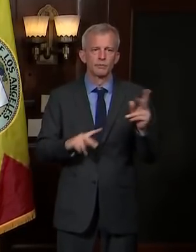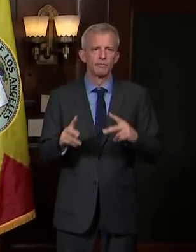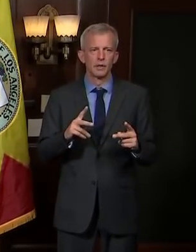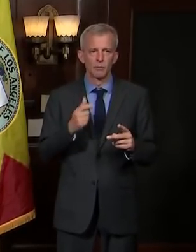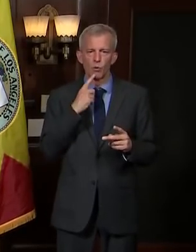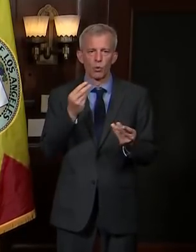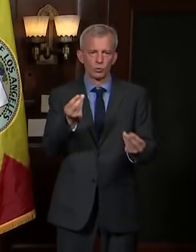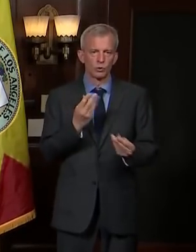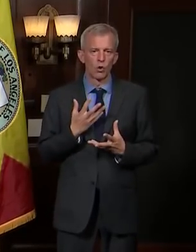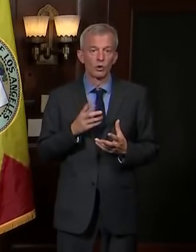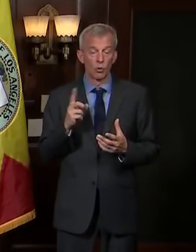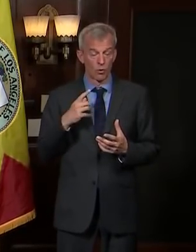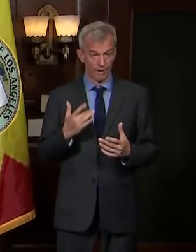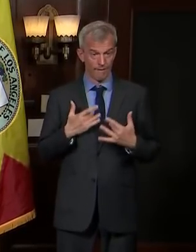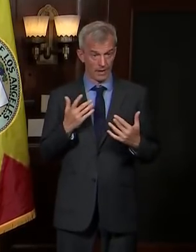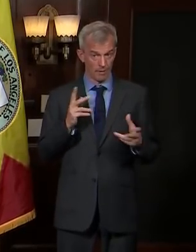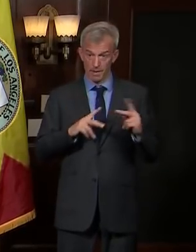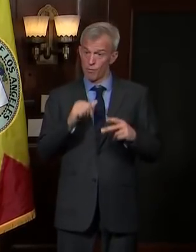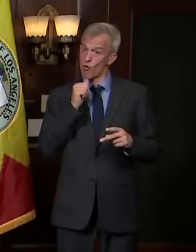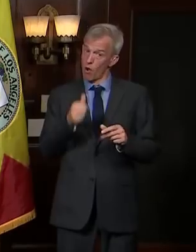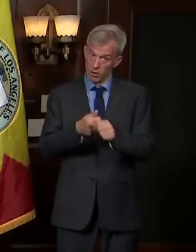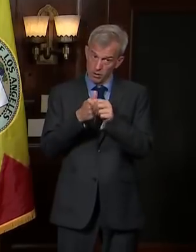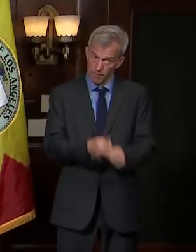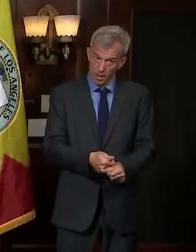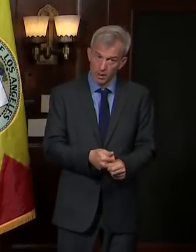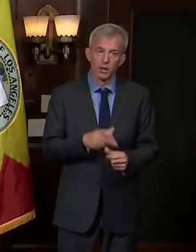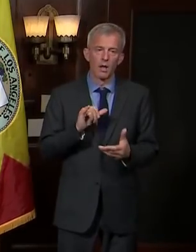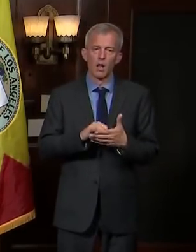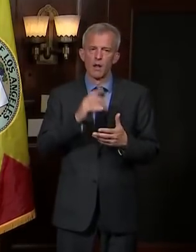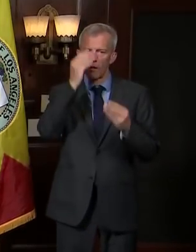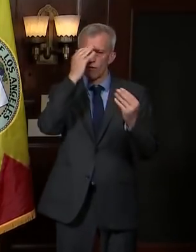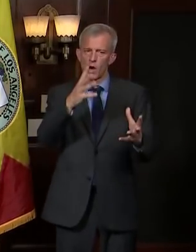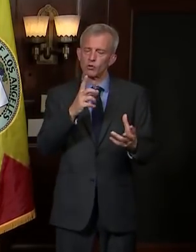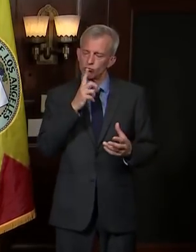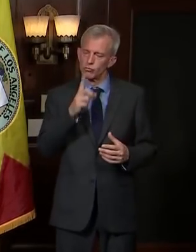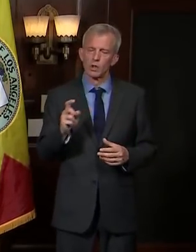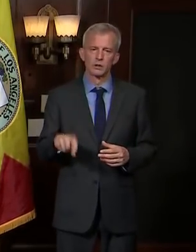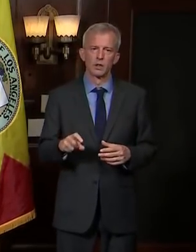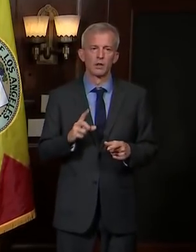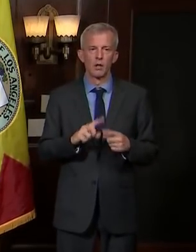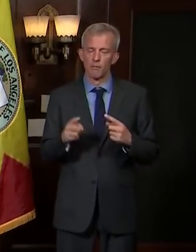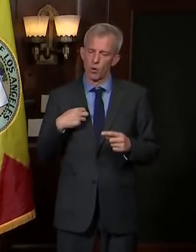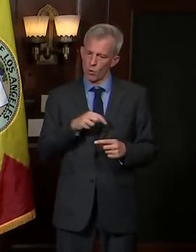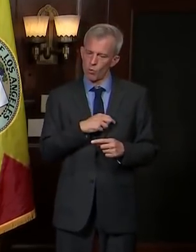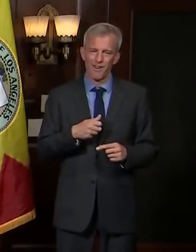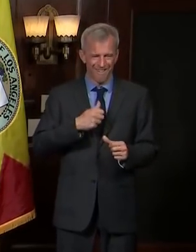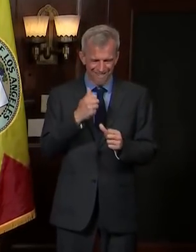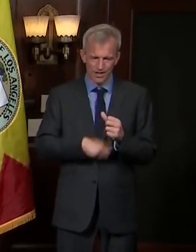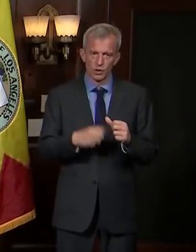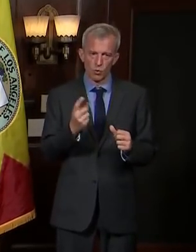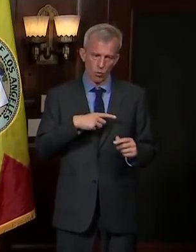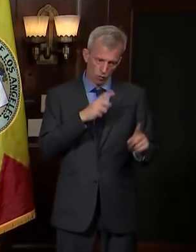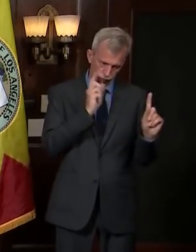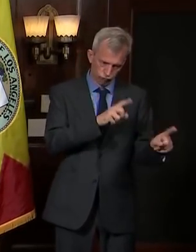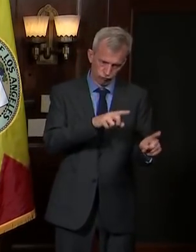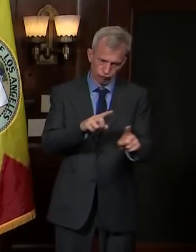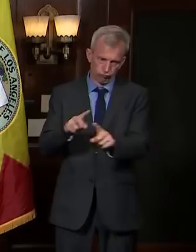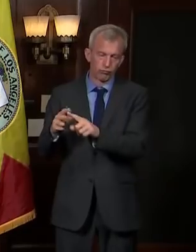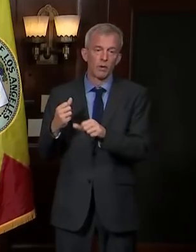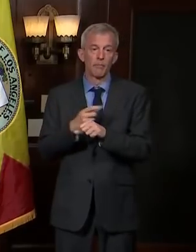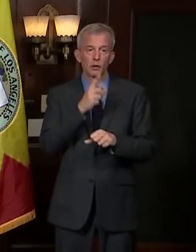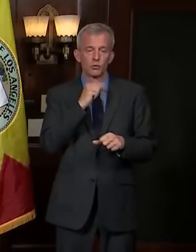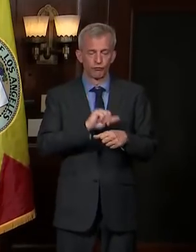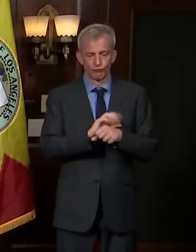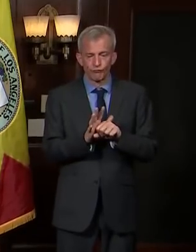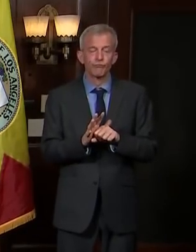where they think people are not complying. Again, that information is really useful, but we will be going to each one, making sure that they have COVID-19 training,